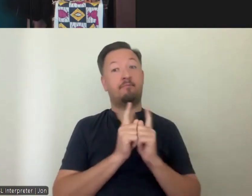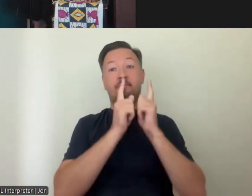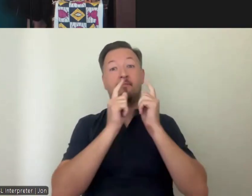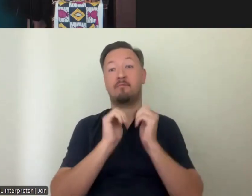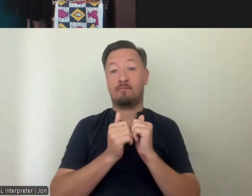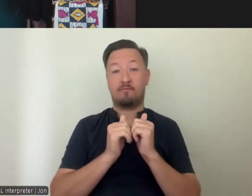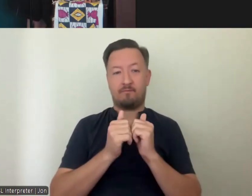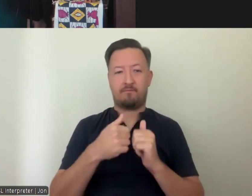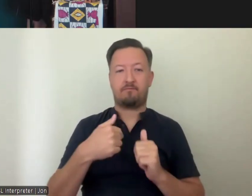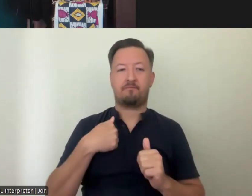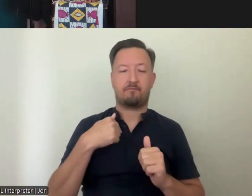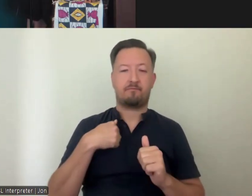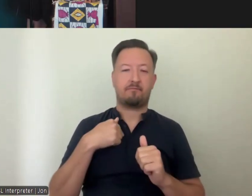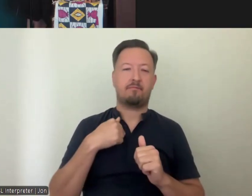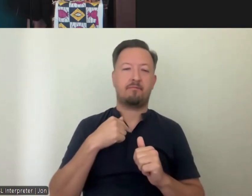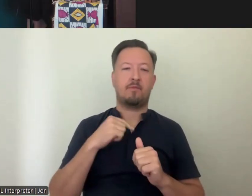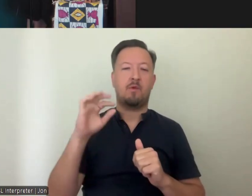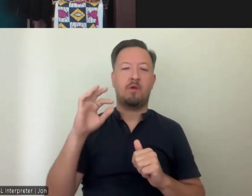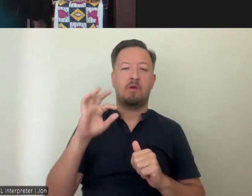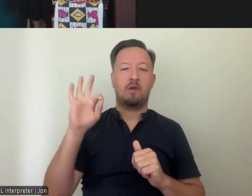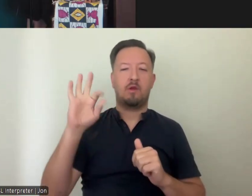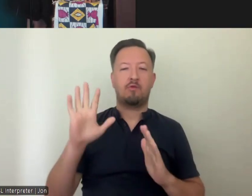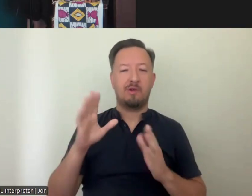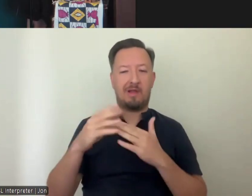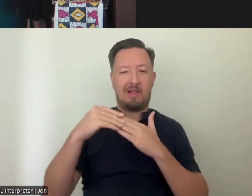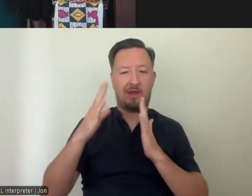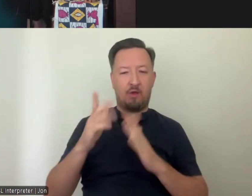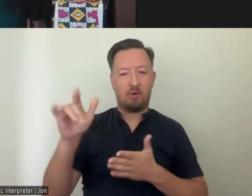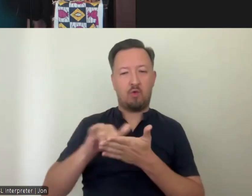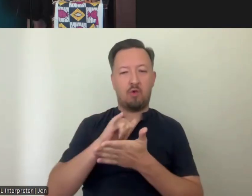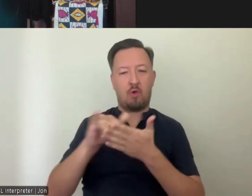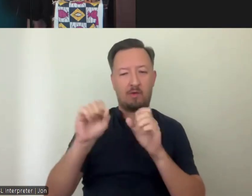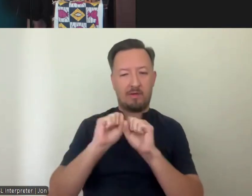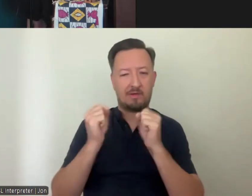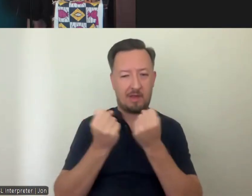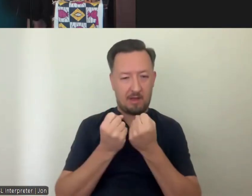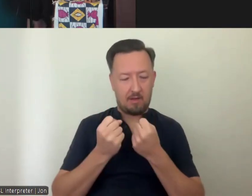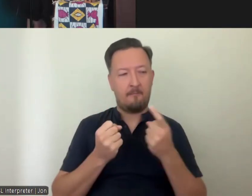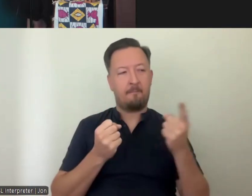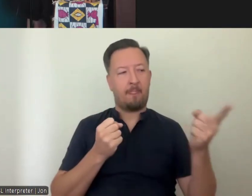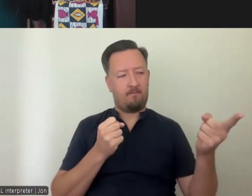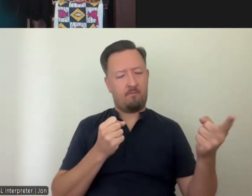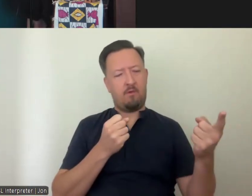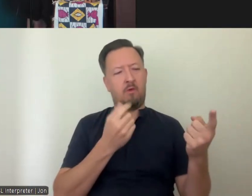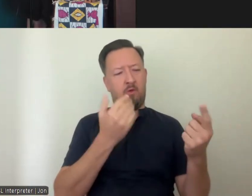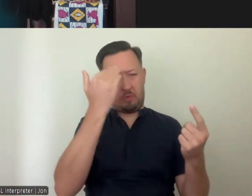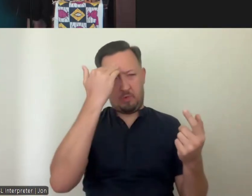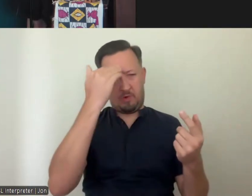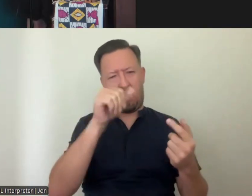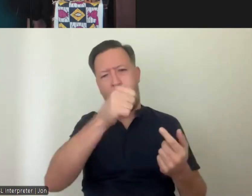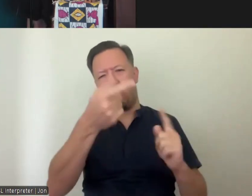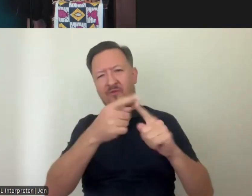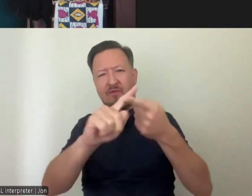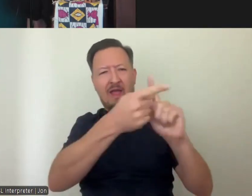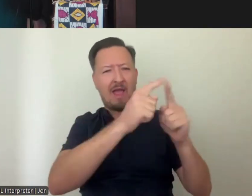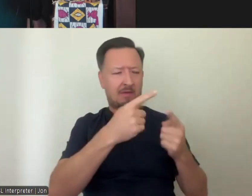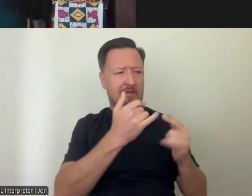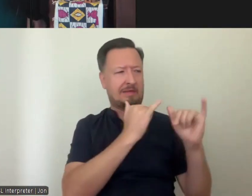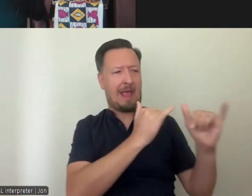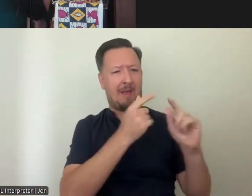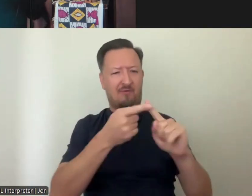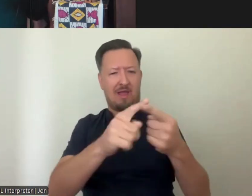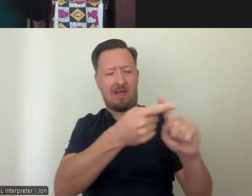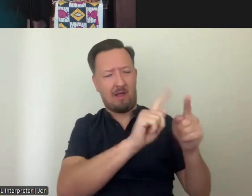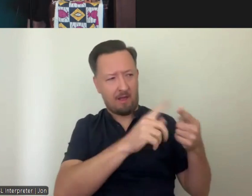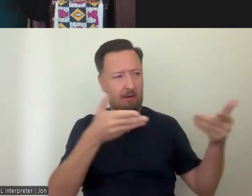the clergy leader at the New York Society, and you came in through mutual acquaintances and friends and members, and we